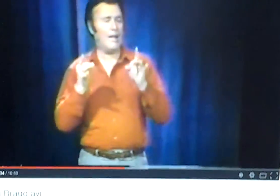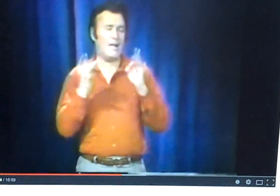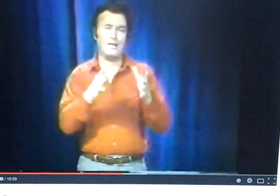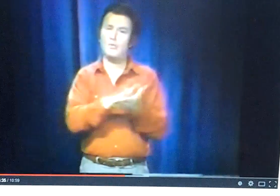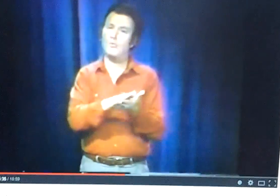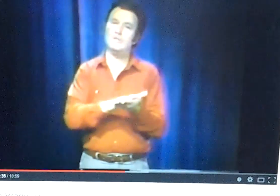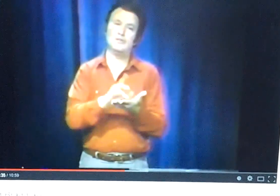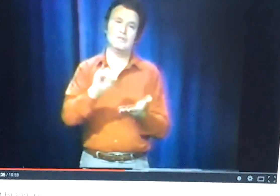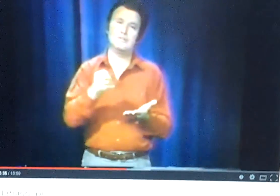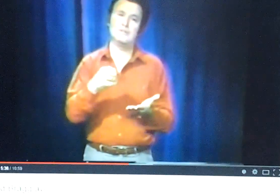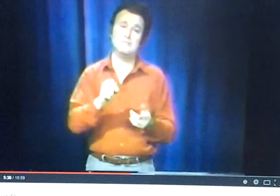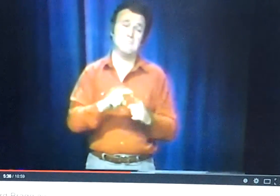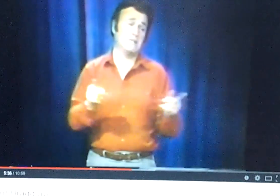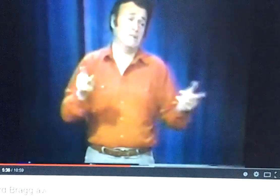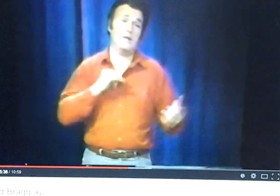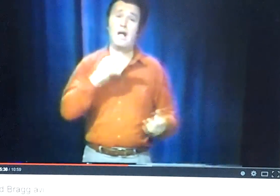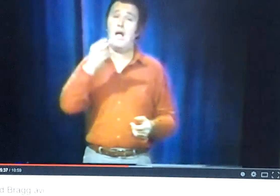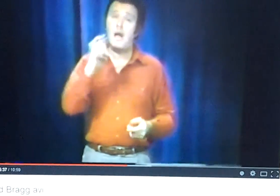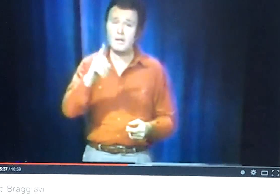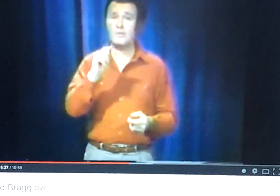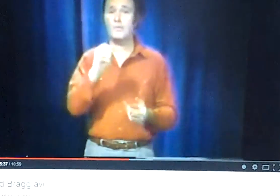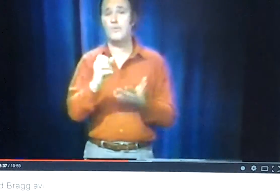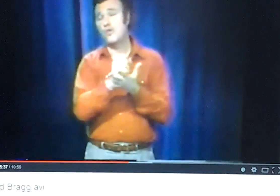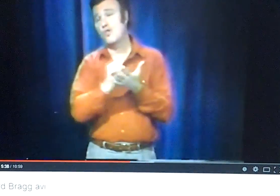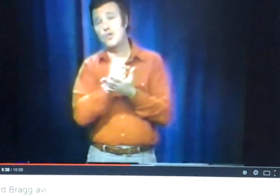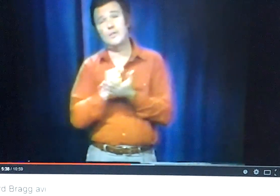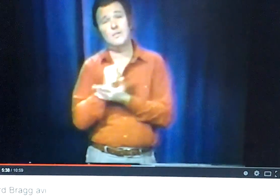I was really happy that I had a job.